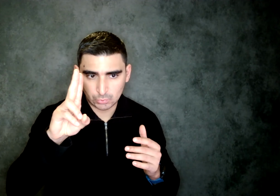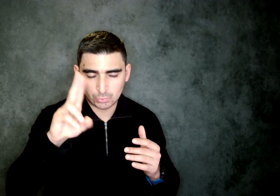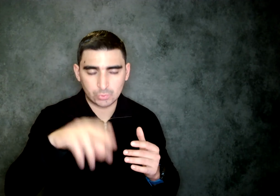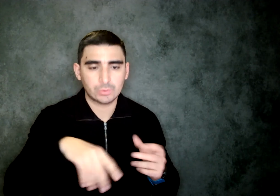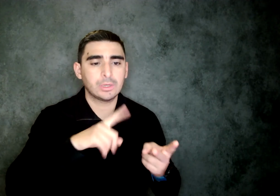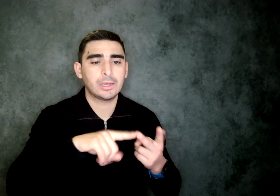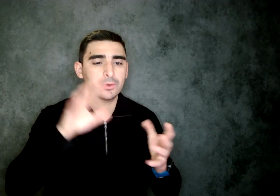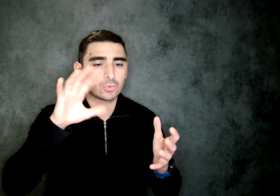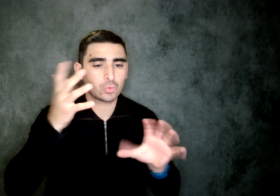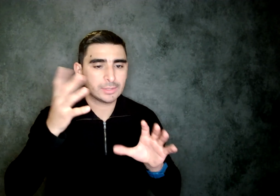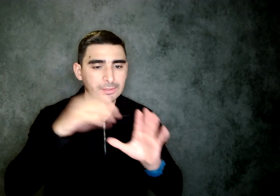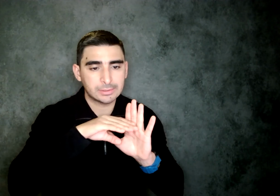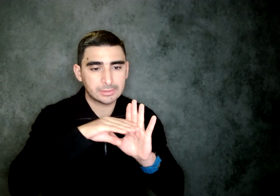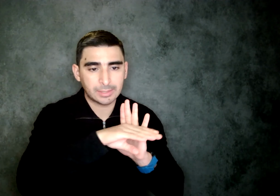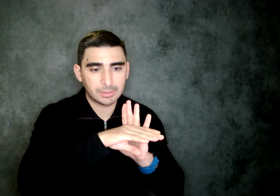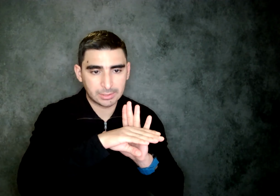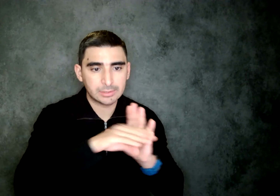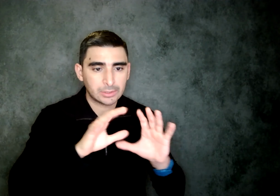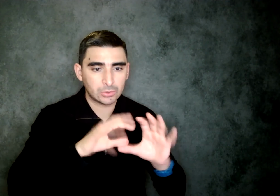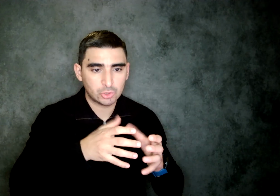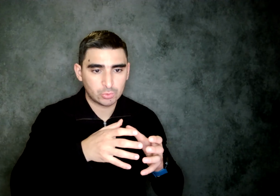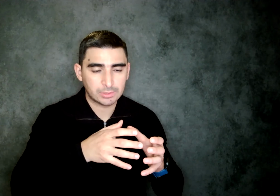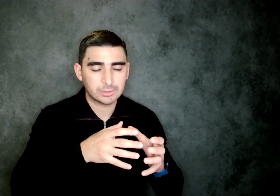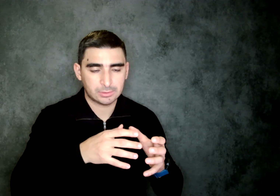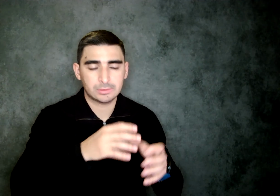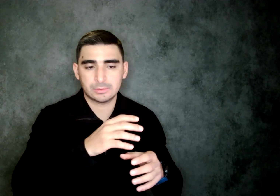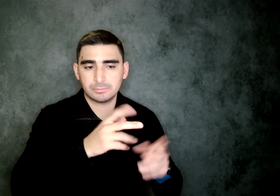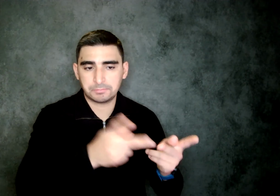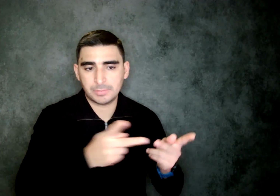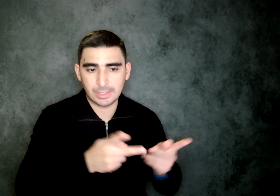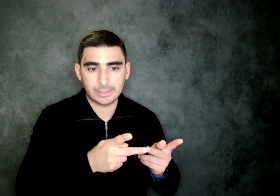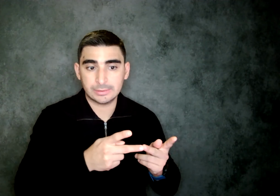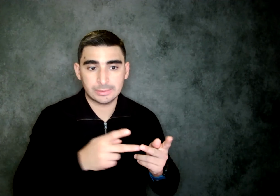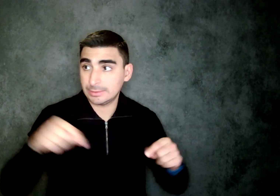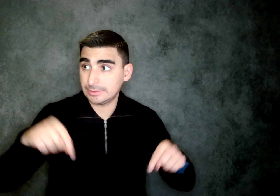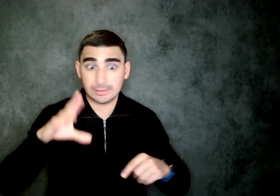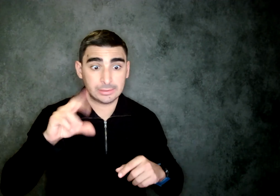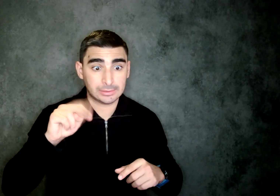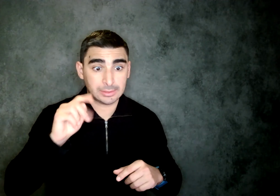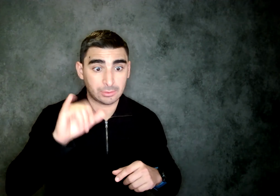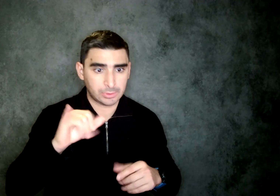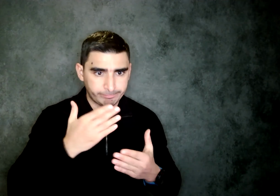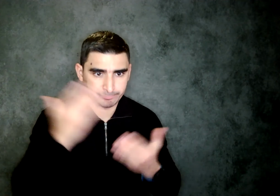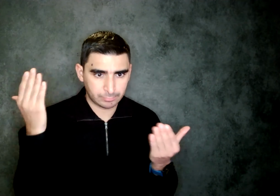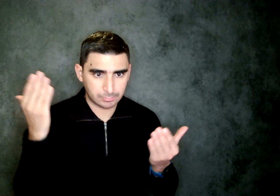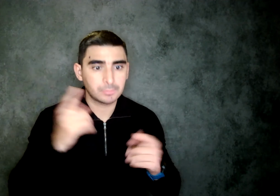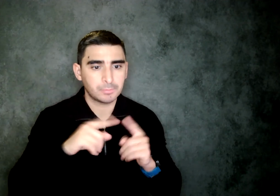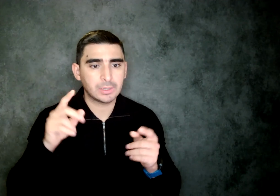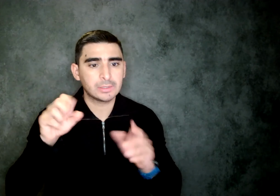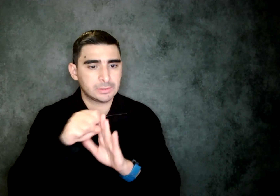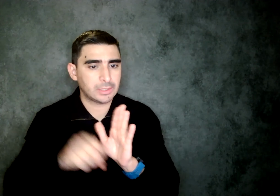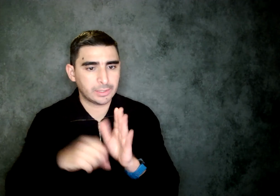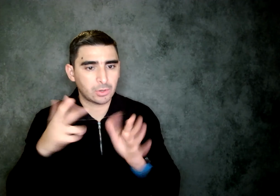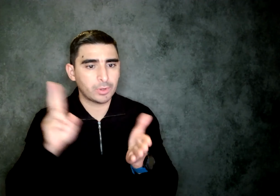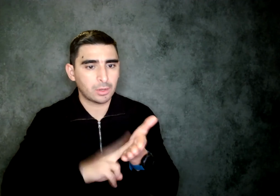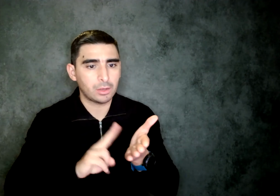stabilization units, so CSUs. And we do not have any in this county, but the state has contracted with different counties to have those, which